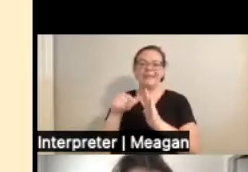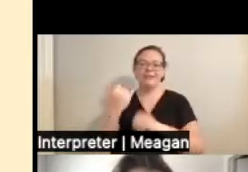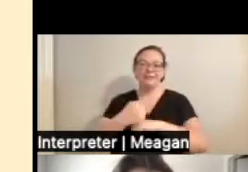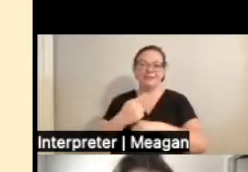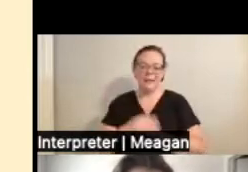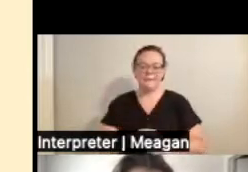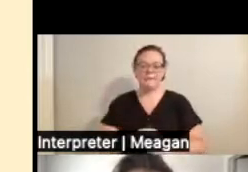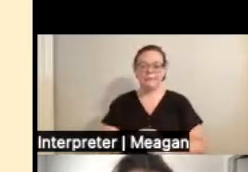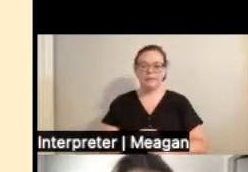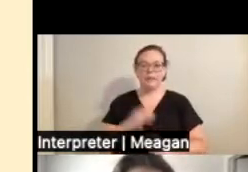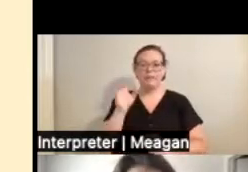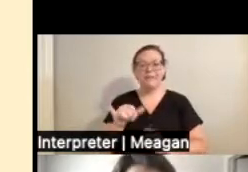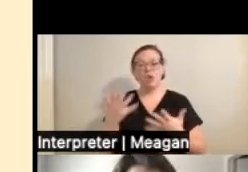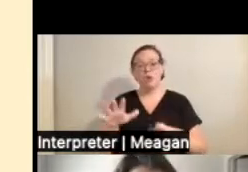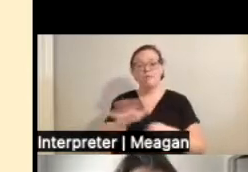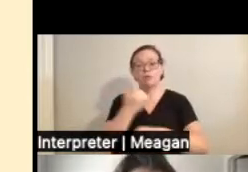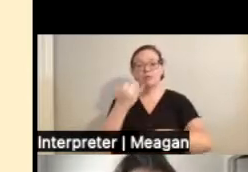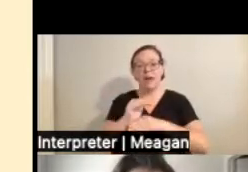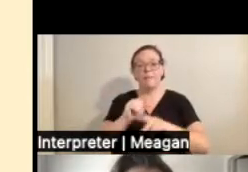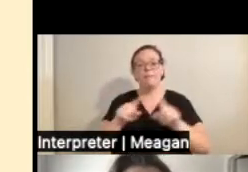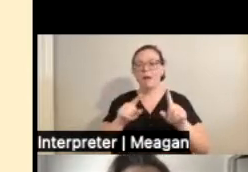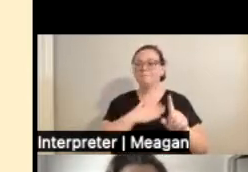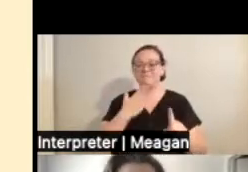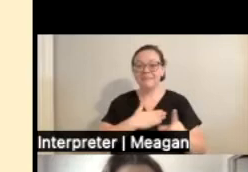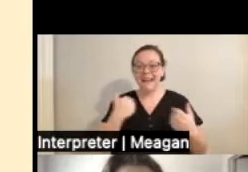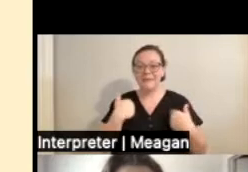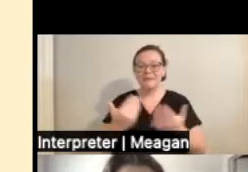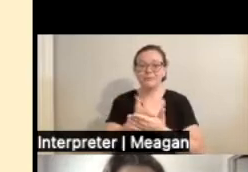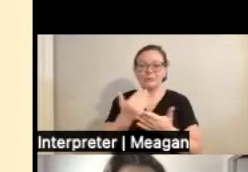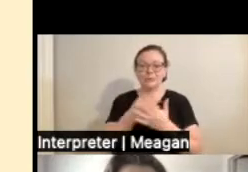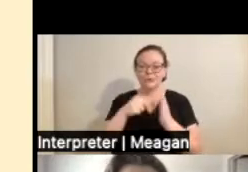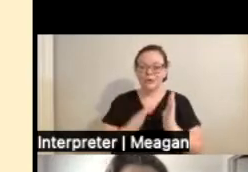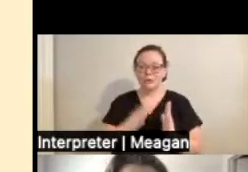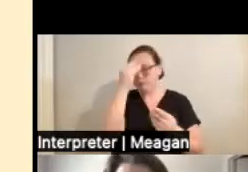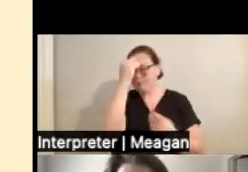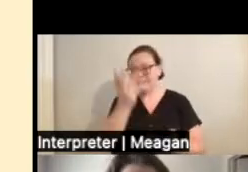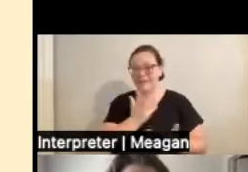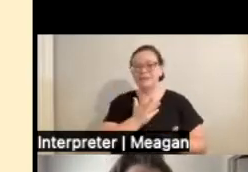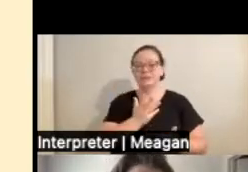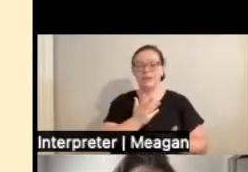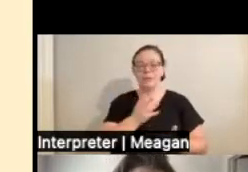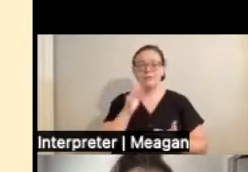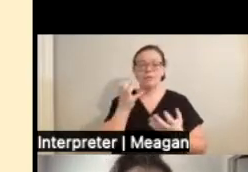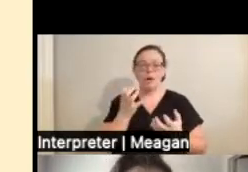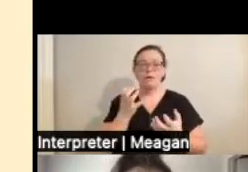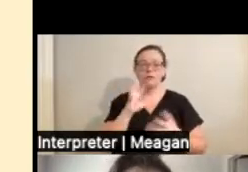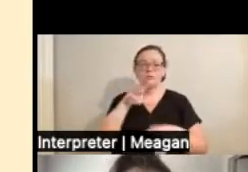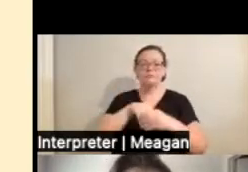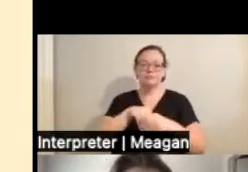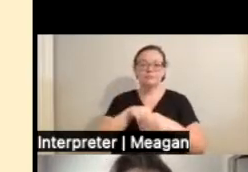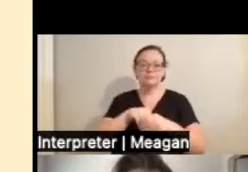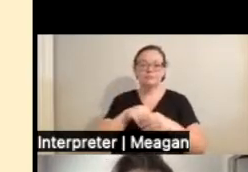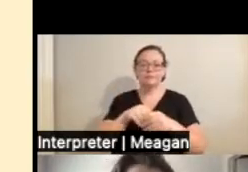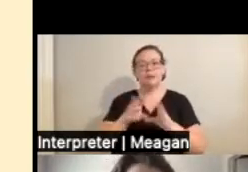slots for that reading are full, but we're always excited to have new opening readers. So let us know if you'd like to be one of those opening readers